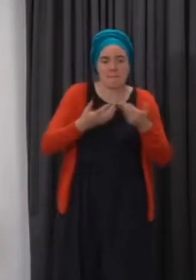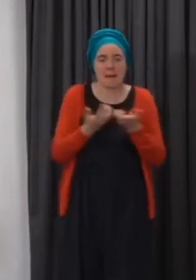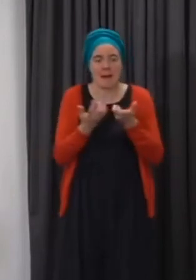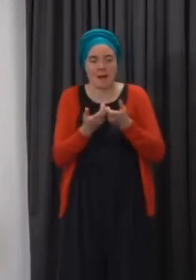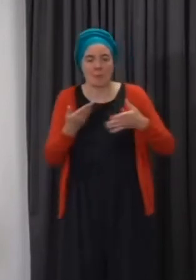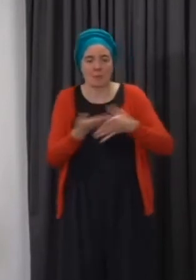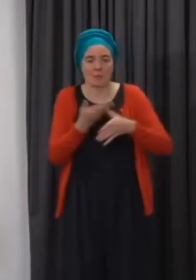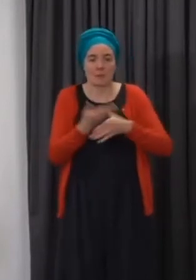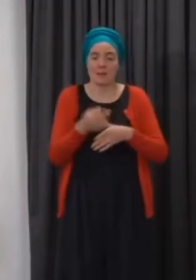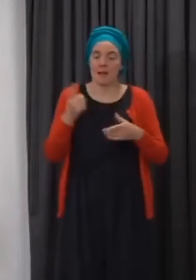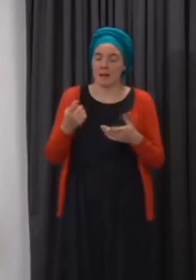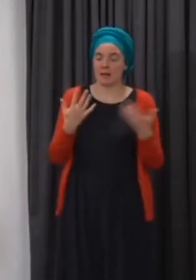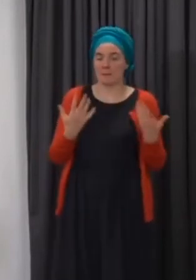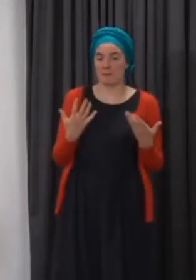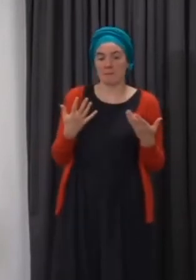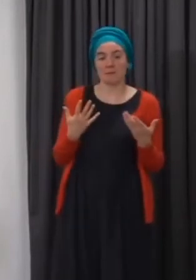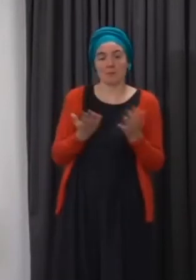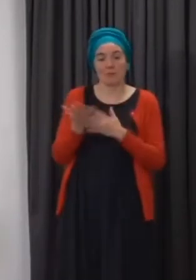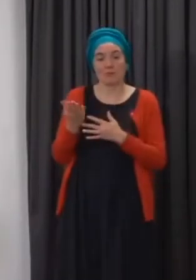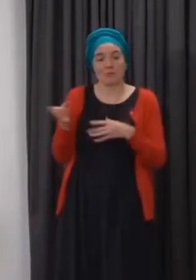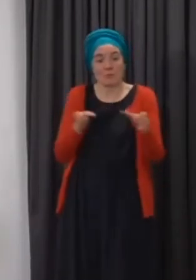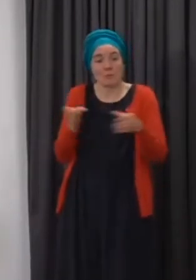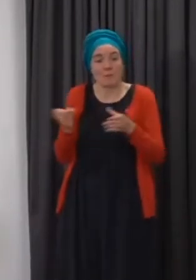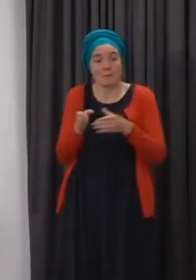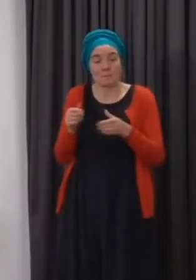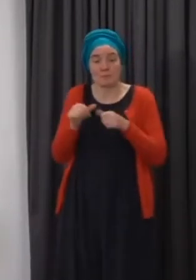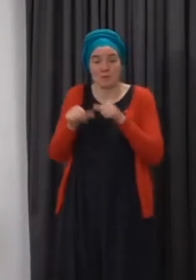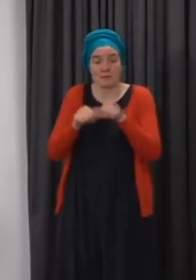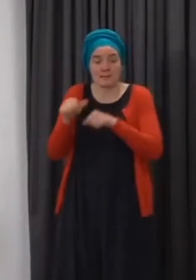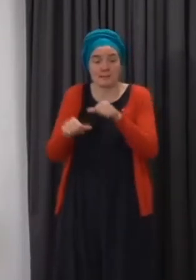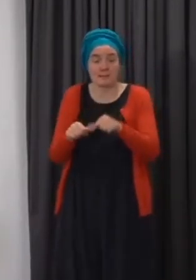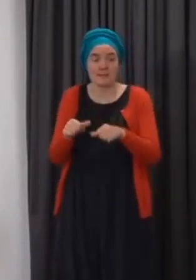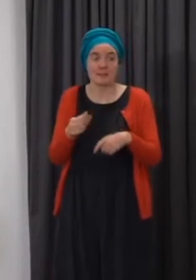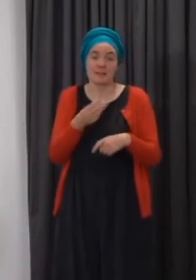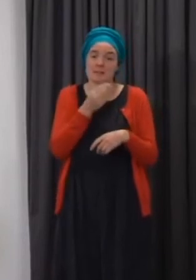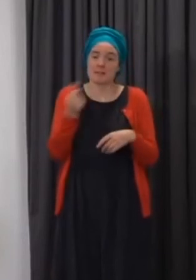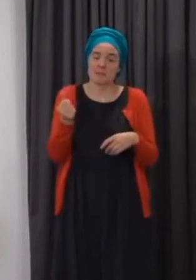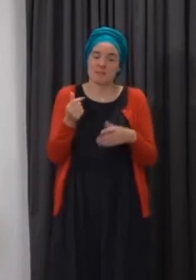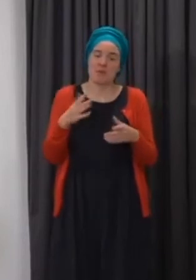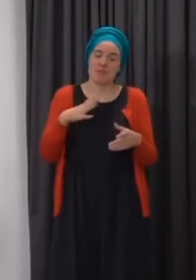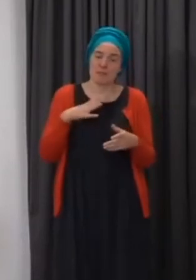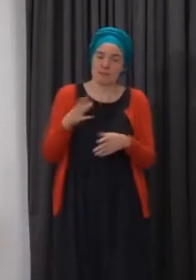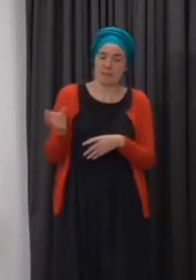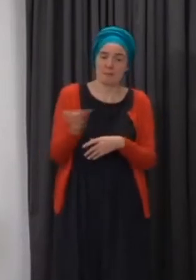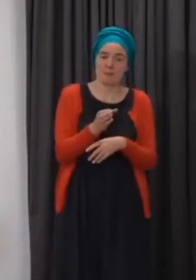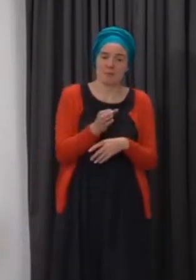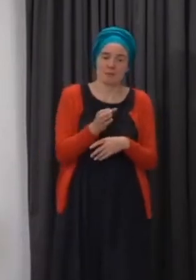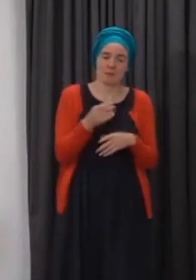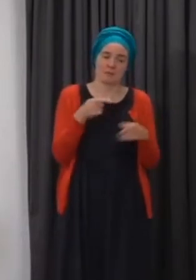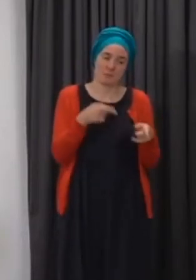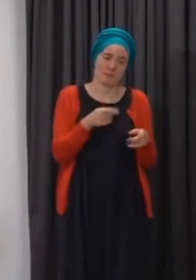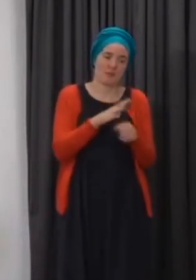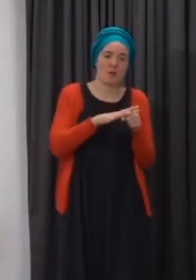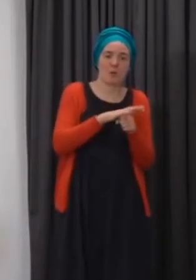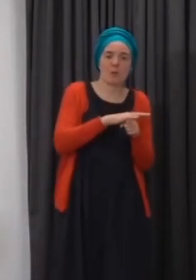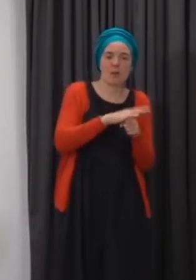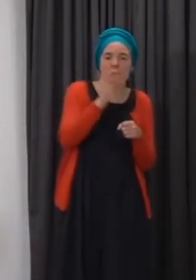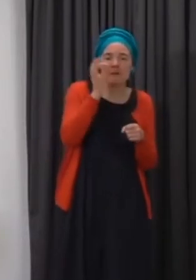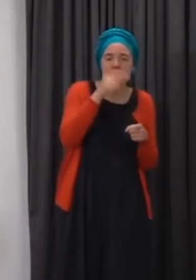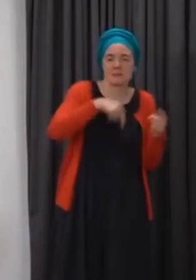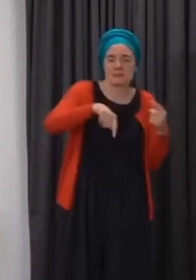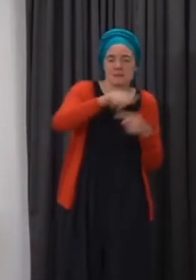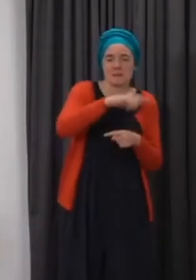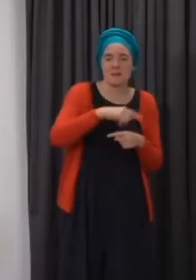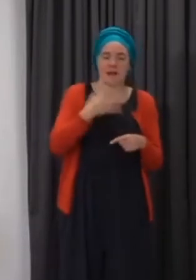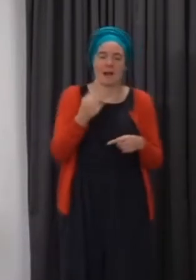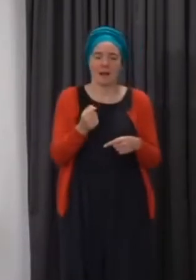those individuals that are going to be necessary for this, some of whom actually are already employed by some of our local government partners in Wales and have experience, for